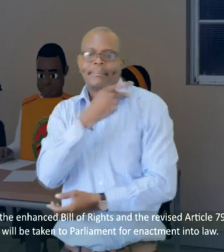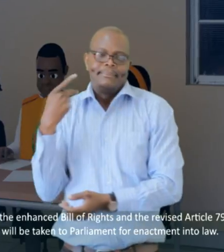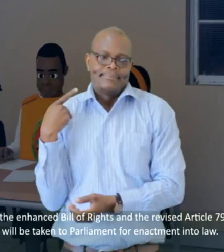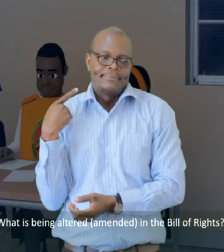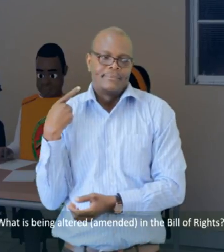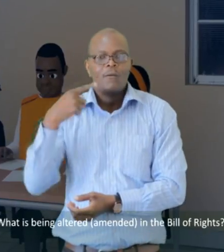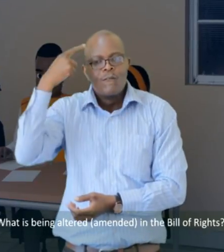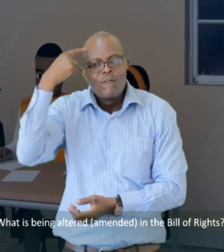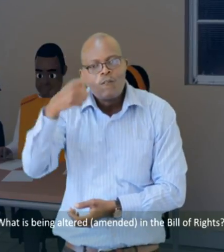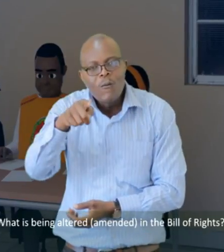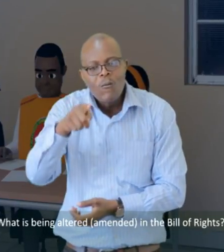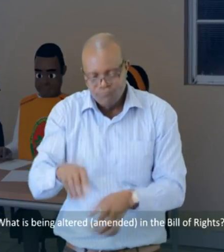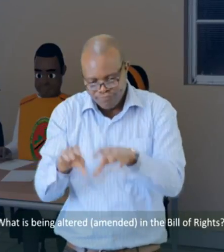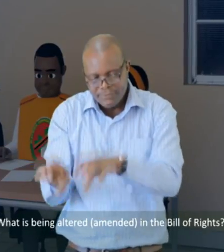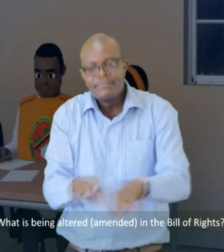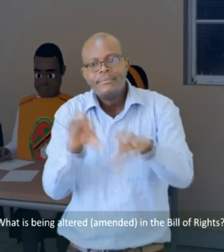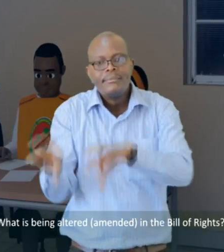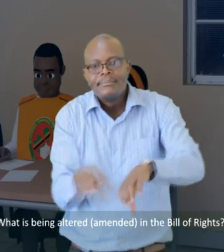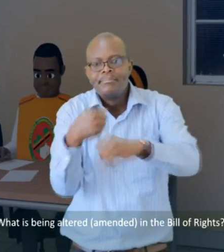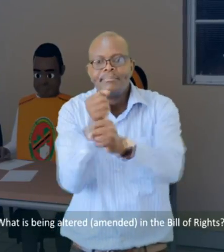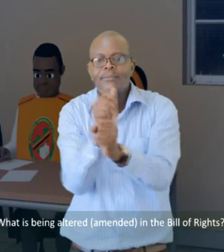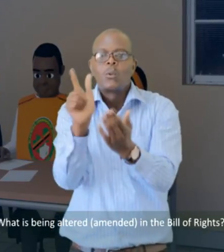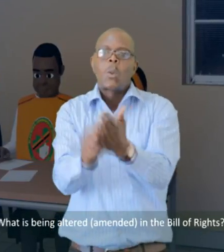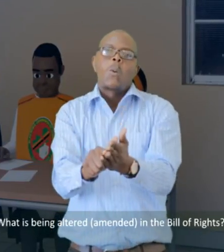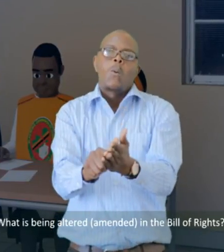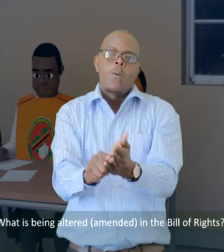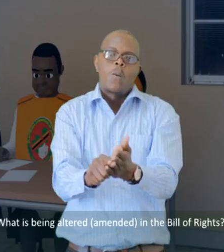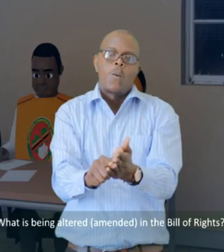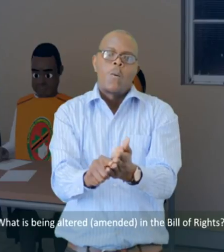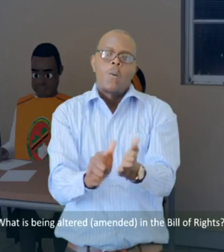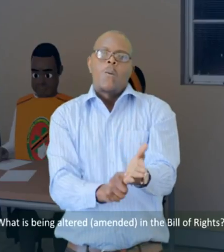What is being altered or amended in the Bill of Rights?